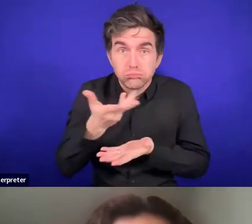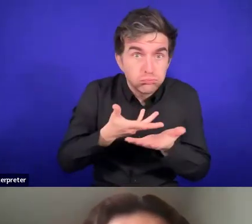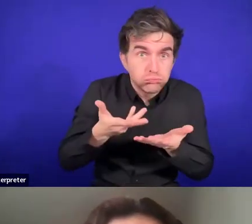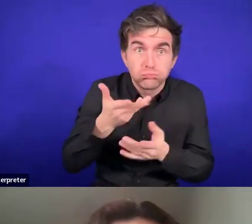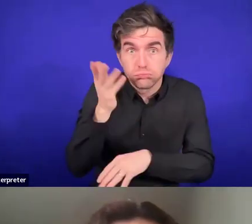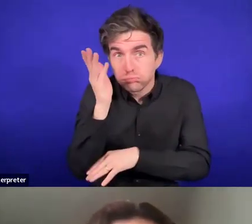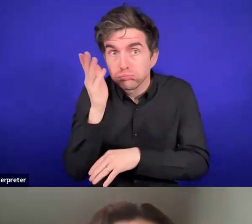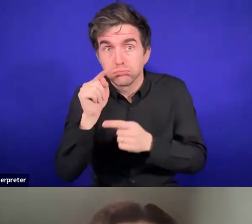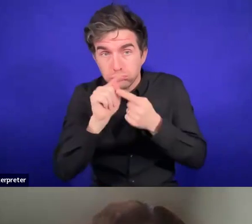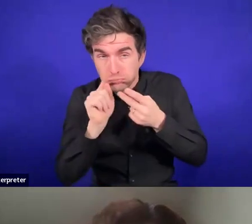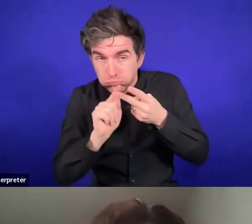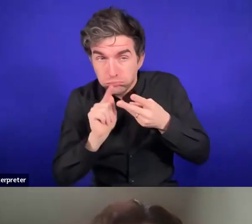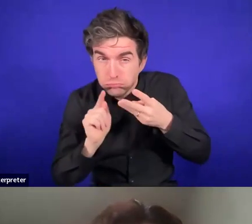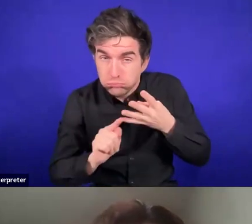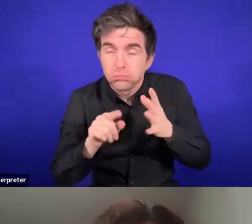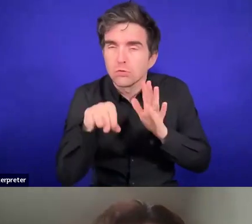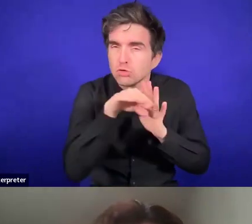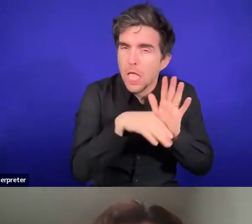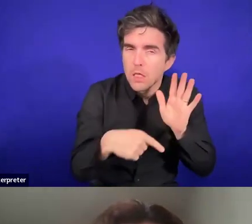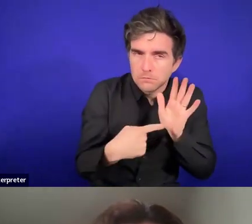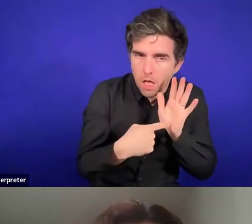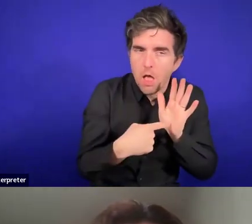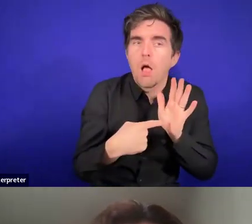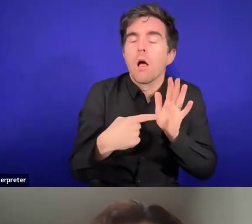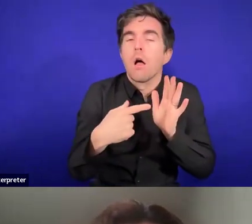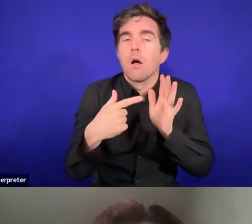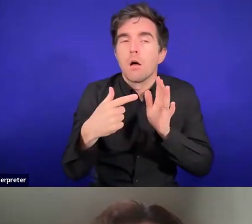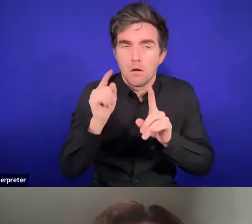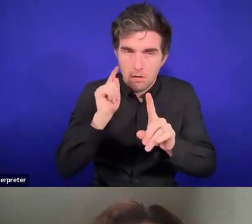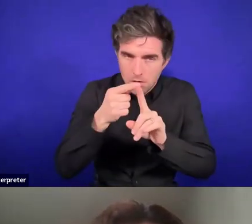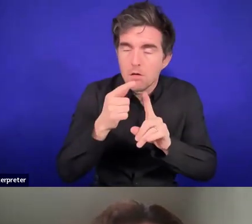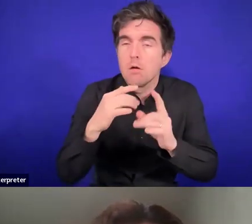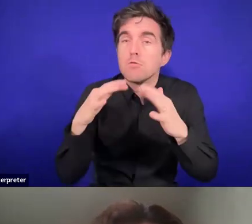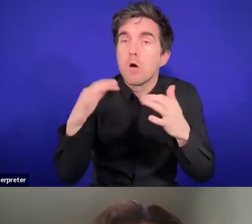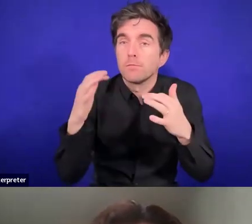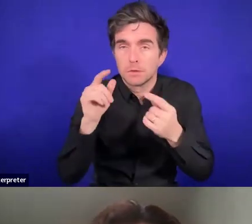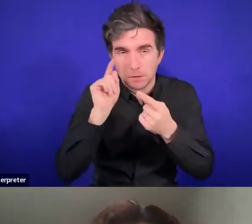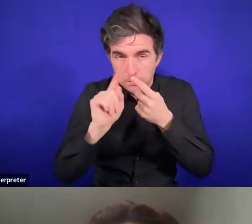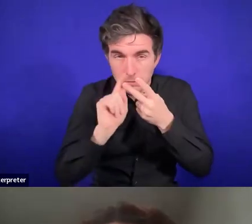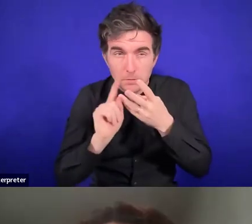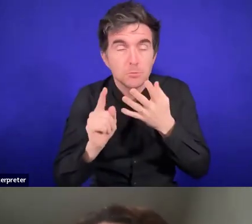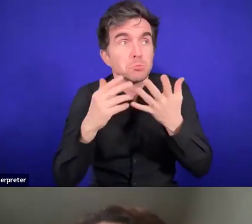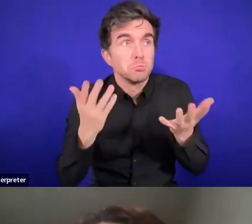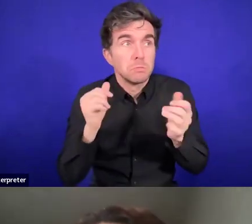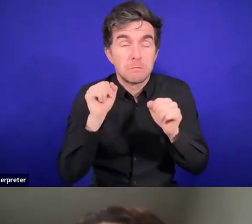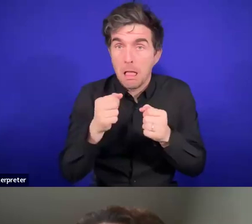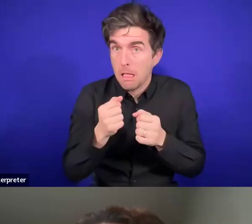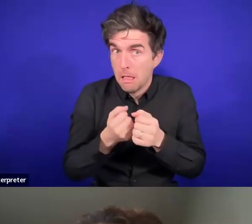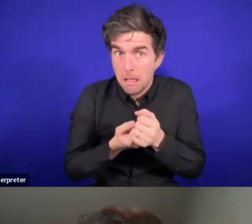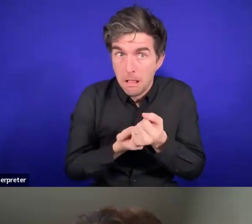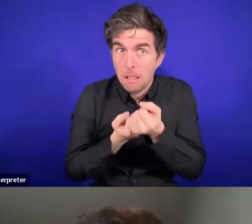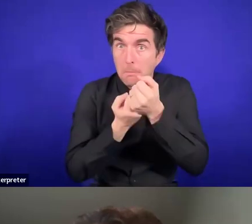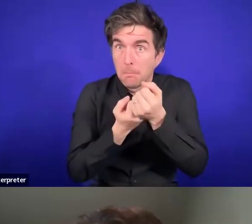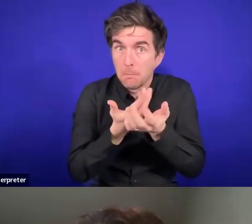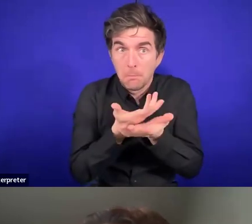would be a helpful thing. So maybe if we go round, if people have comments on that. And then a specific question for Mika about MG